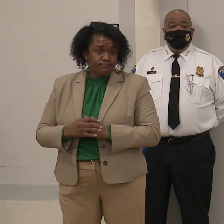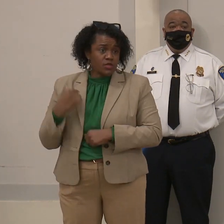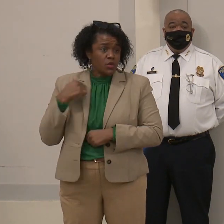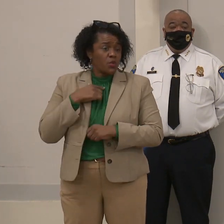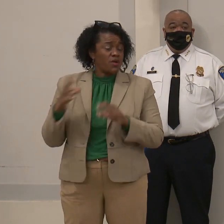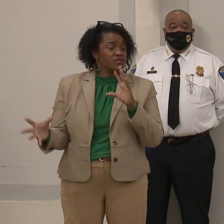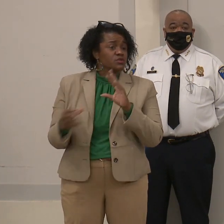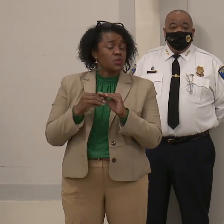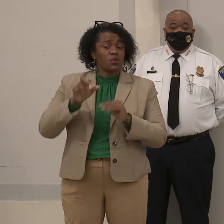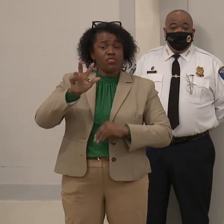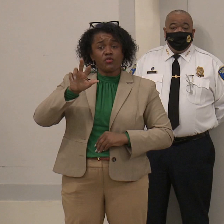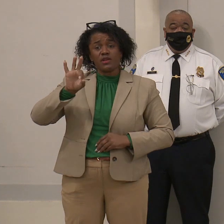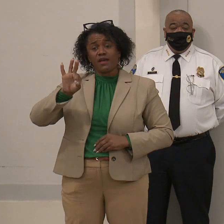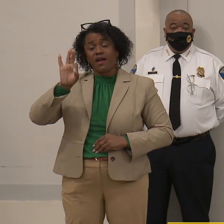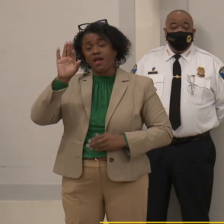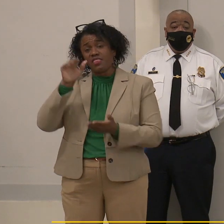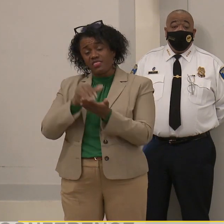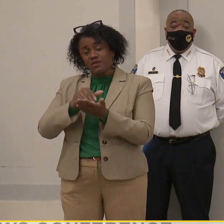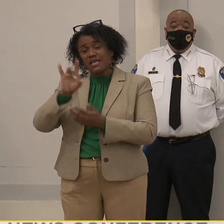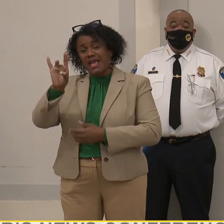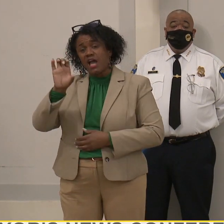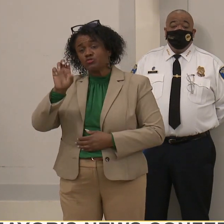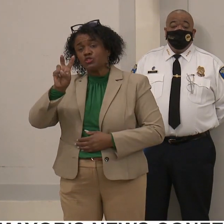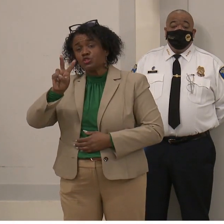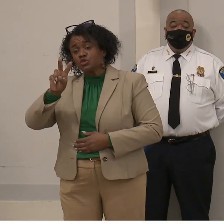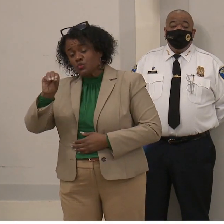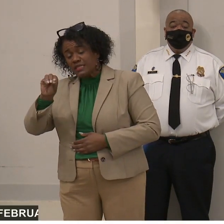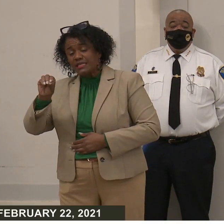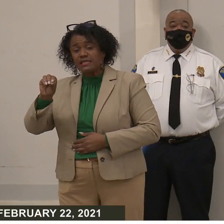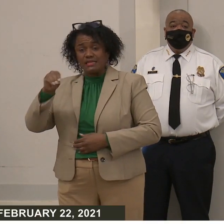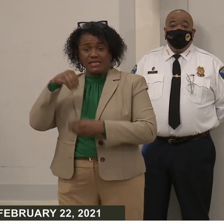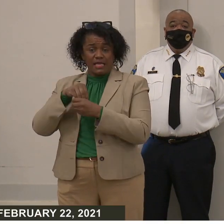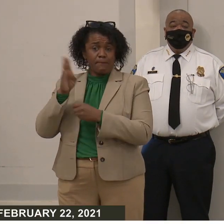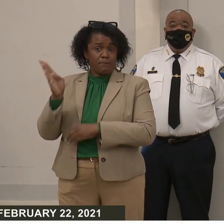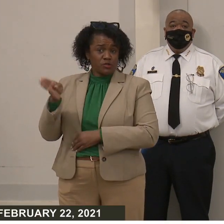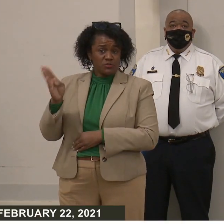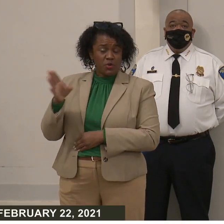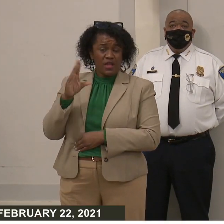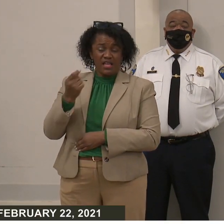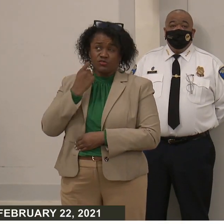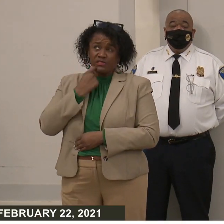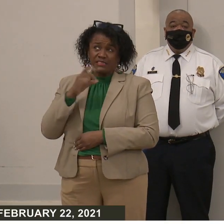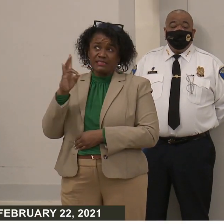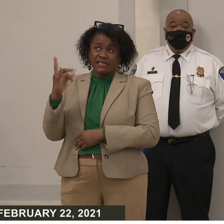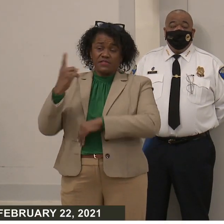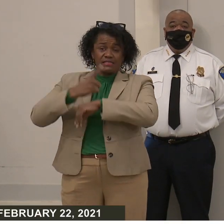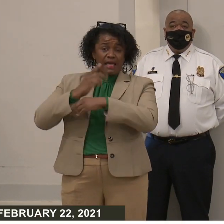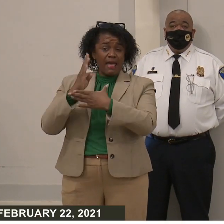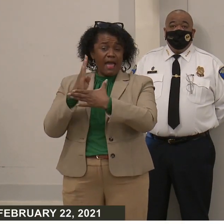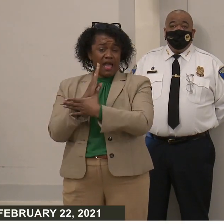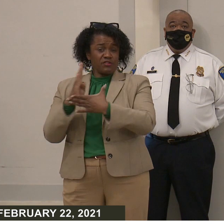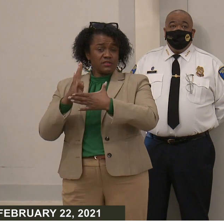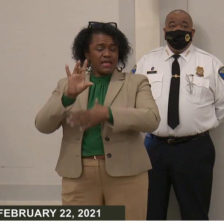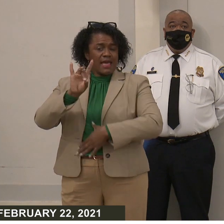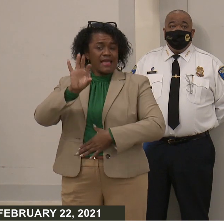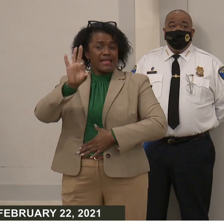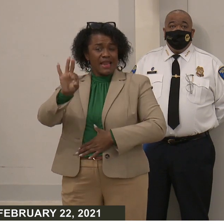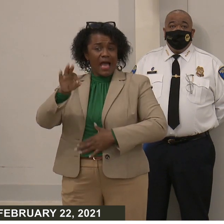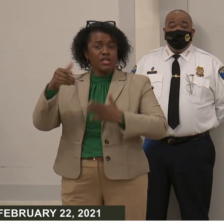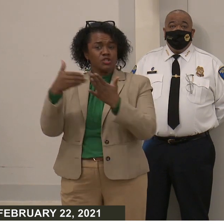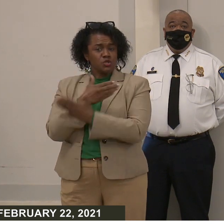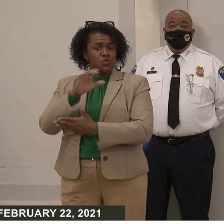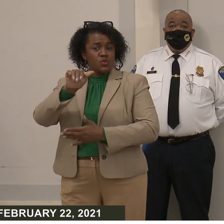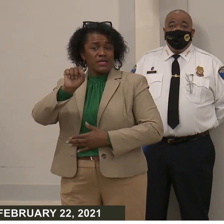total of 39,820 cases here in Baltimore City, and our latest 7-day average is 89 new cases per